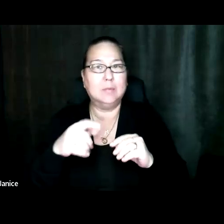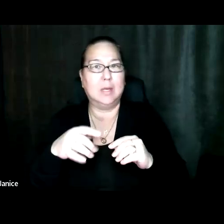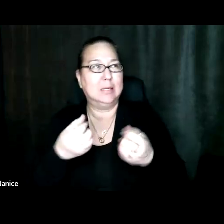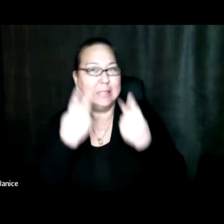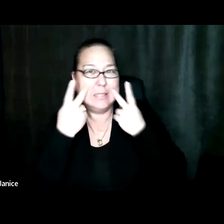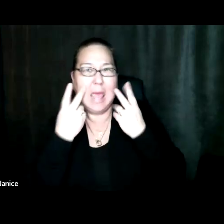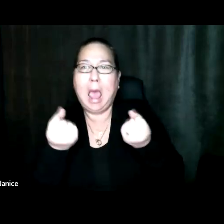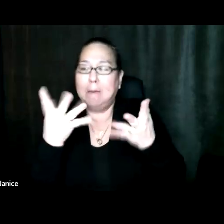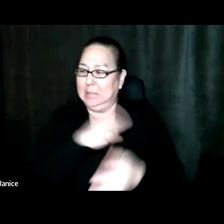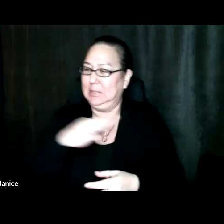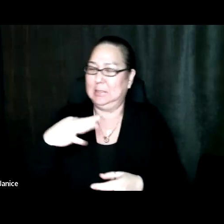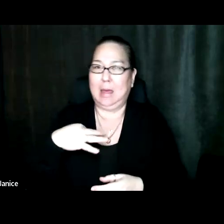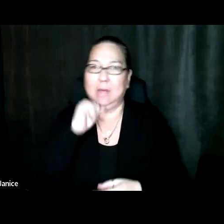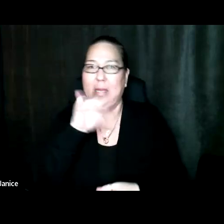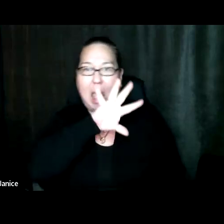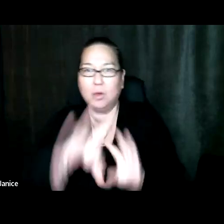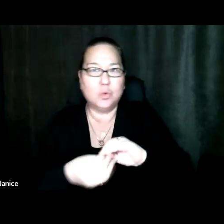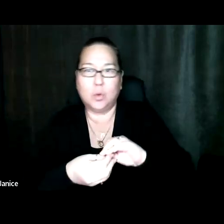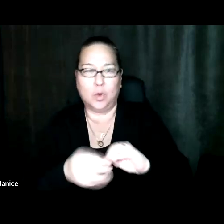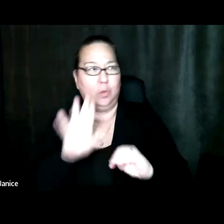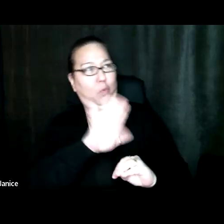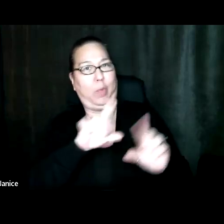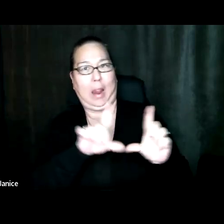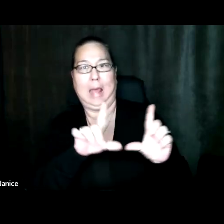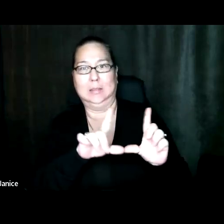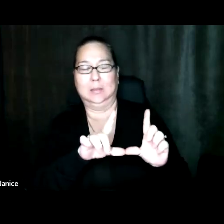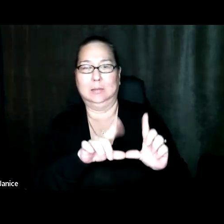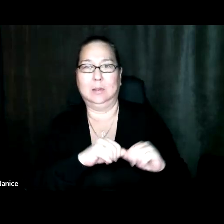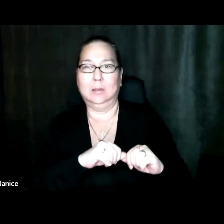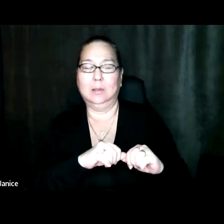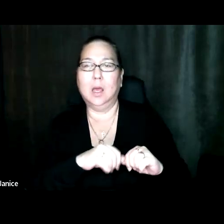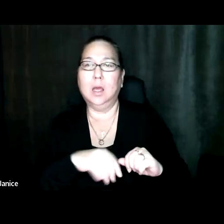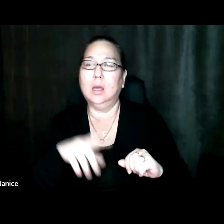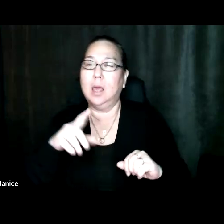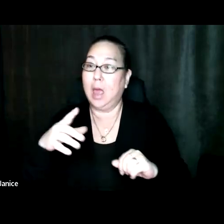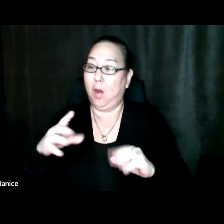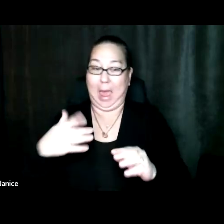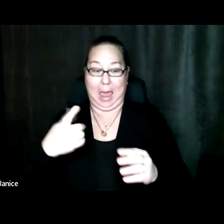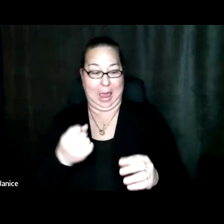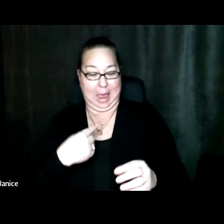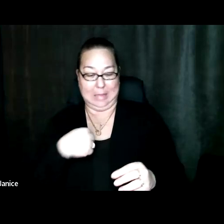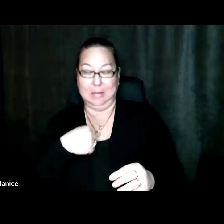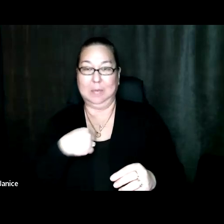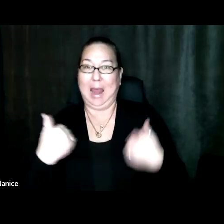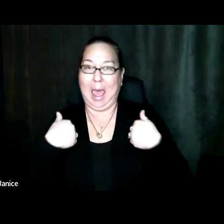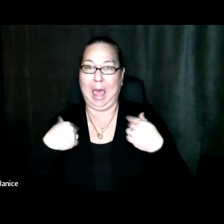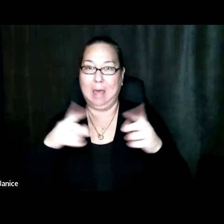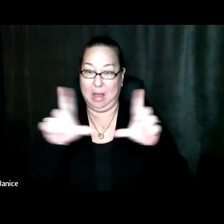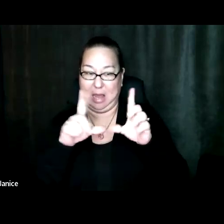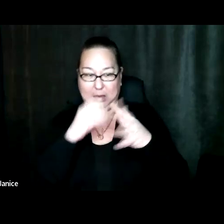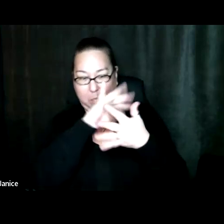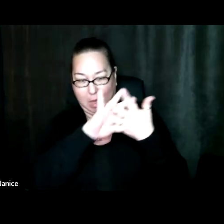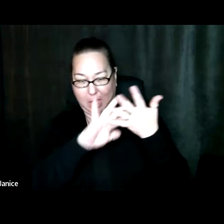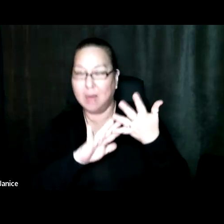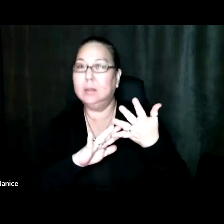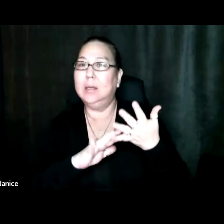room, not tallying up licenses. Asking teachers to serve a group of students that necessitates more than one license is like asking me to brush my teeth, cook eggs, and write letters all